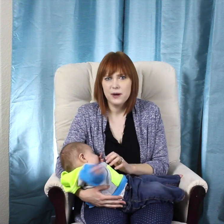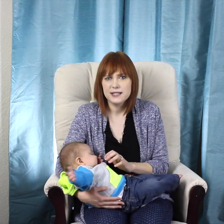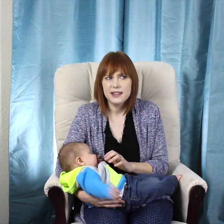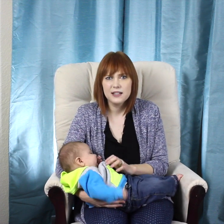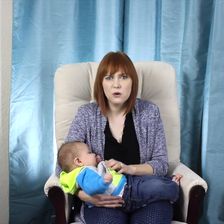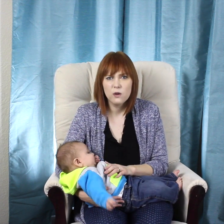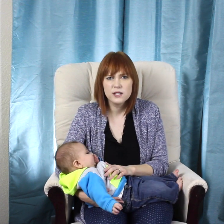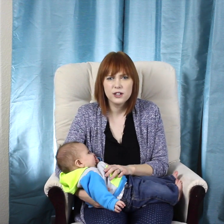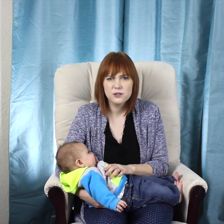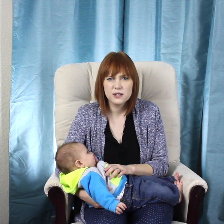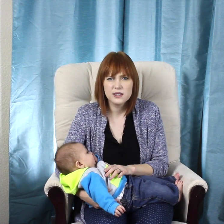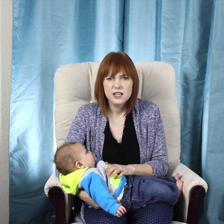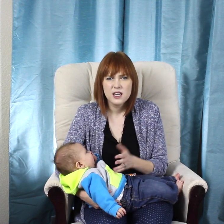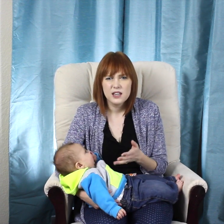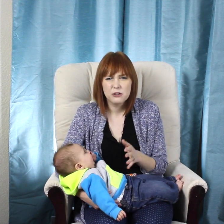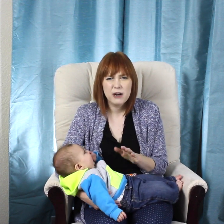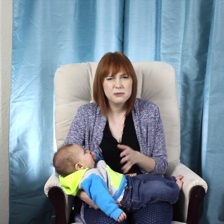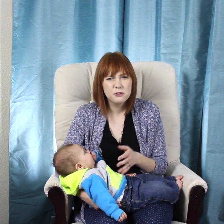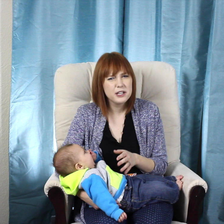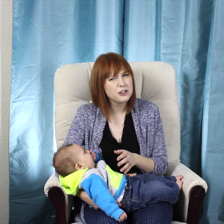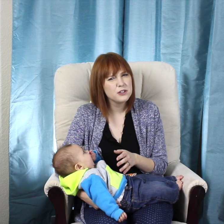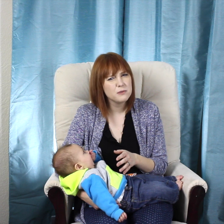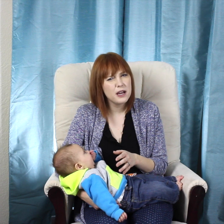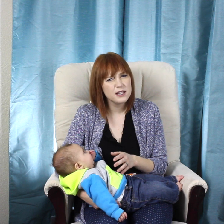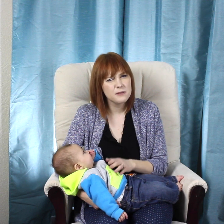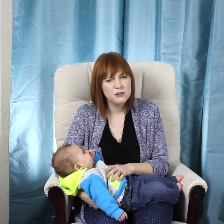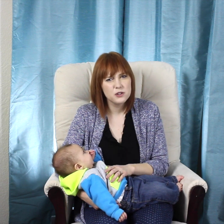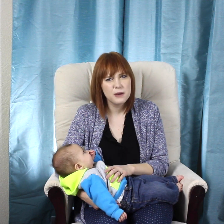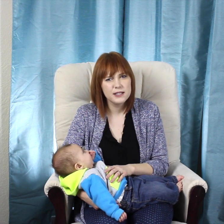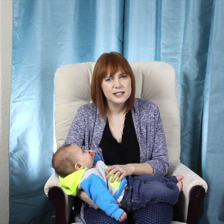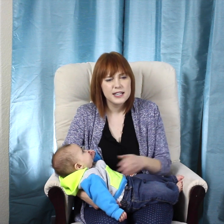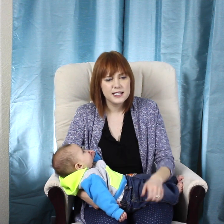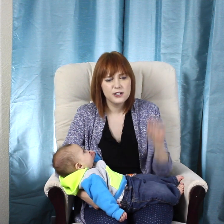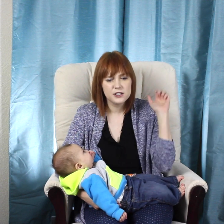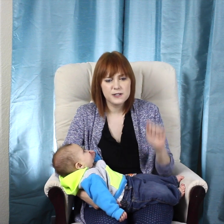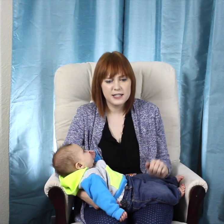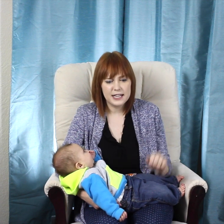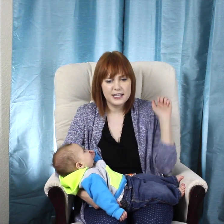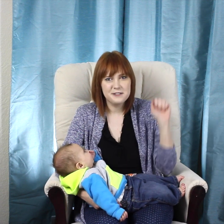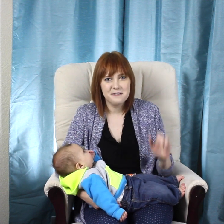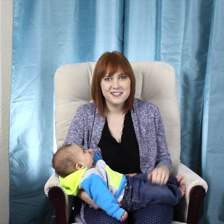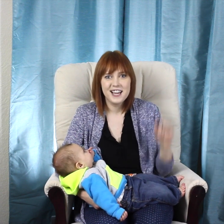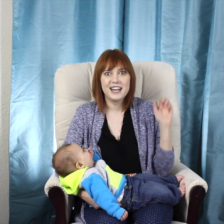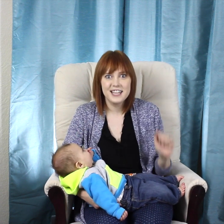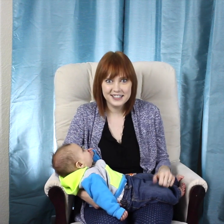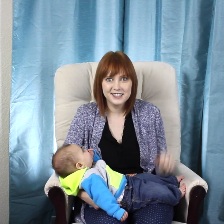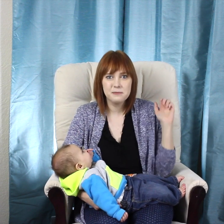boys. I think Nolan started doing this right before you turned two months, around two months. He started doing his like, to do this kind of thing and look at